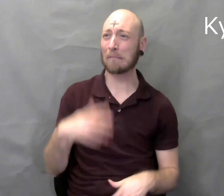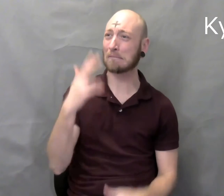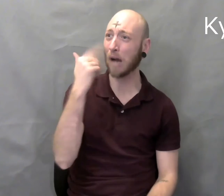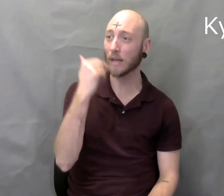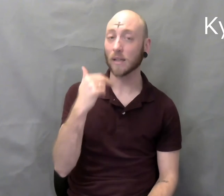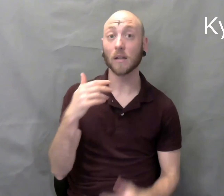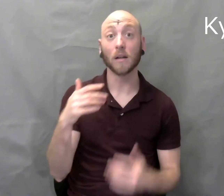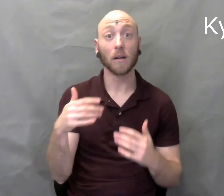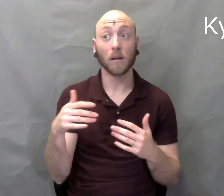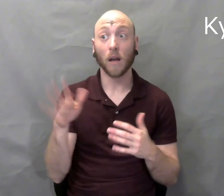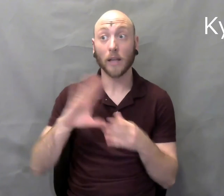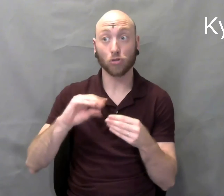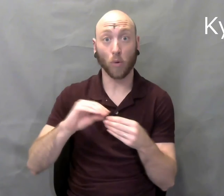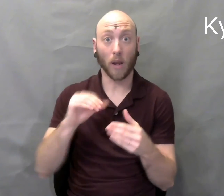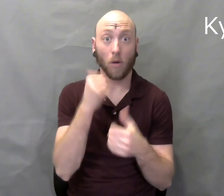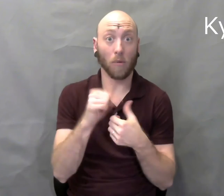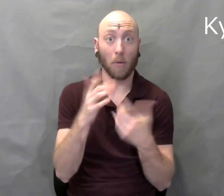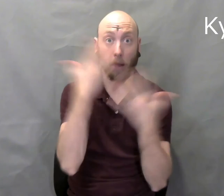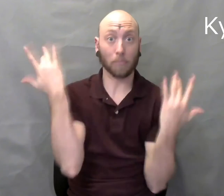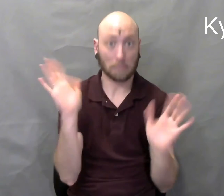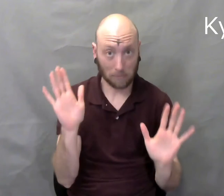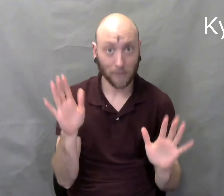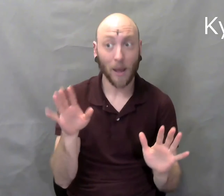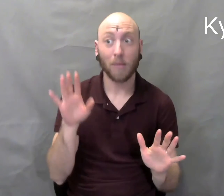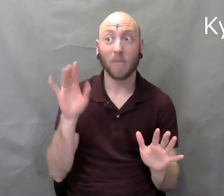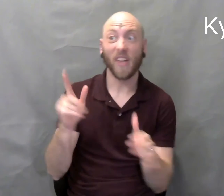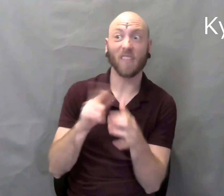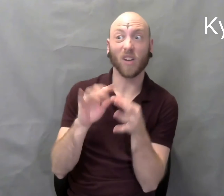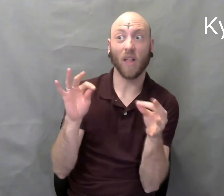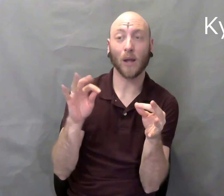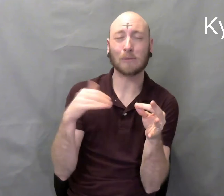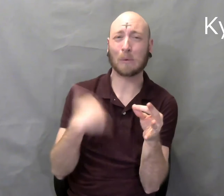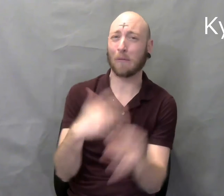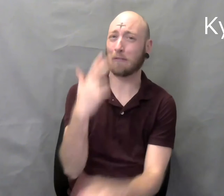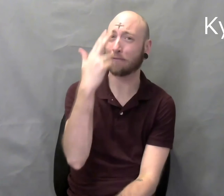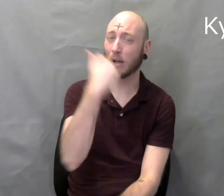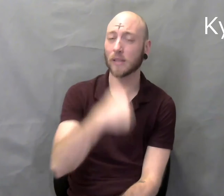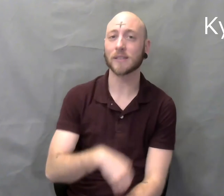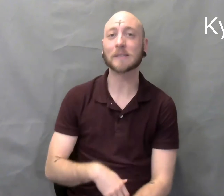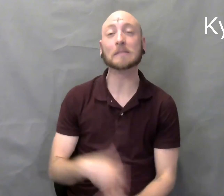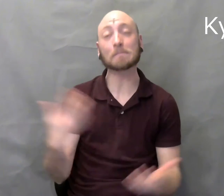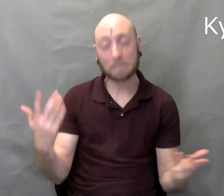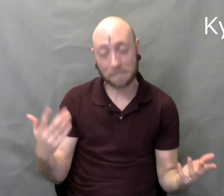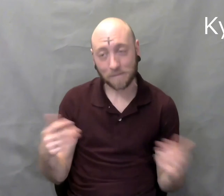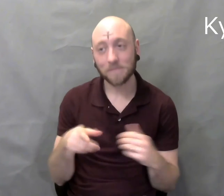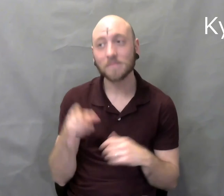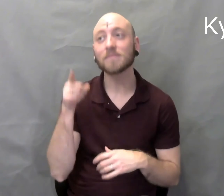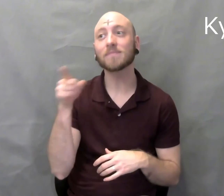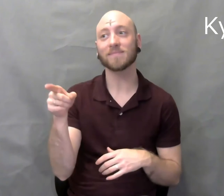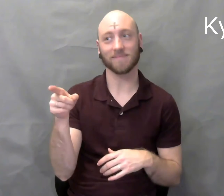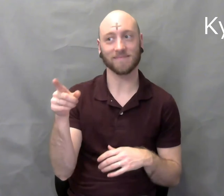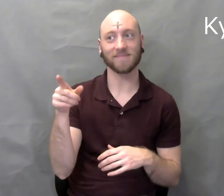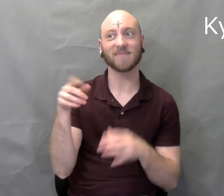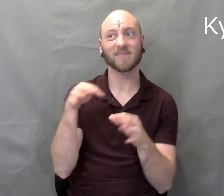anything else after that. Um, but I just remember him talking about the hope. And